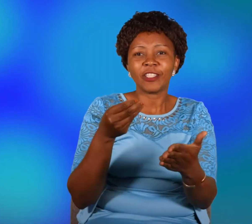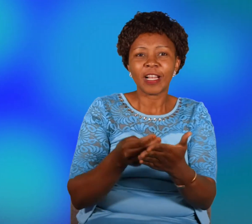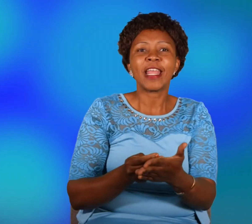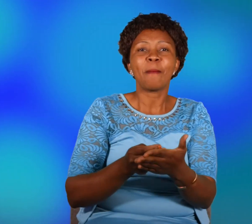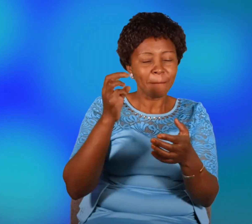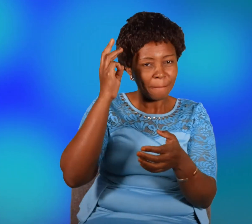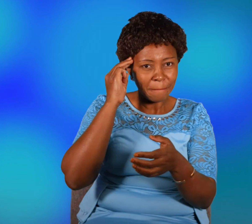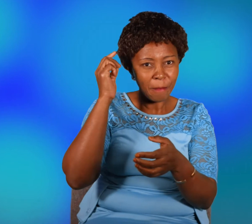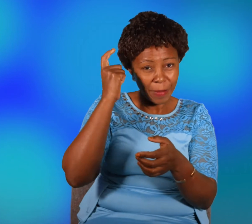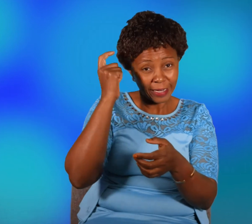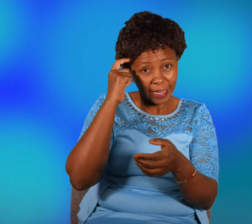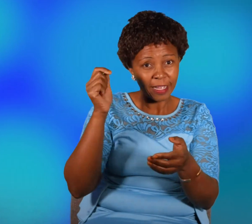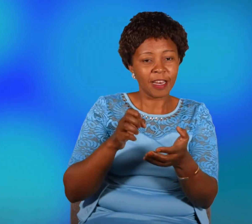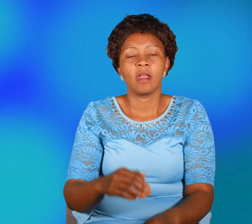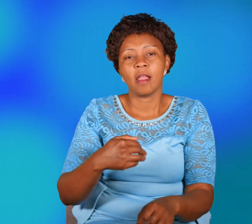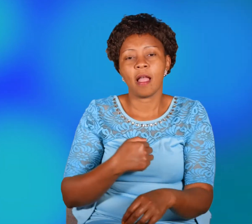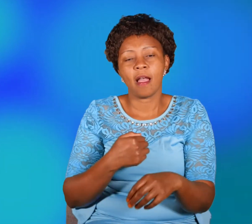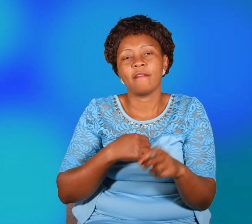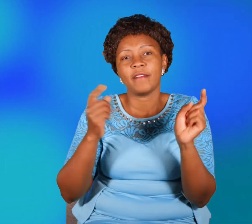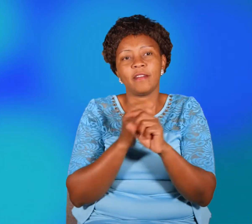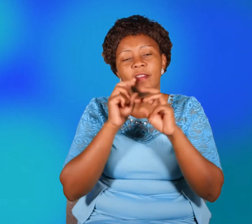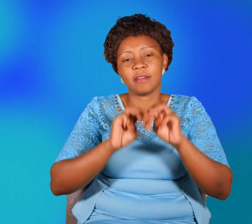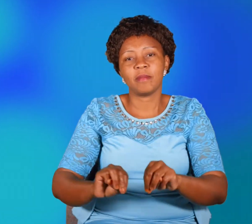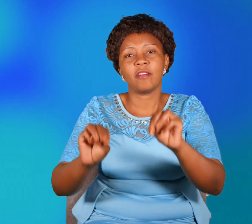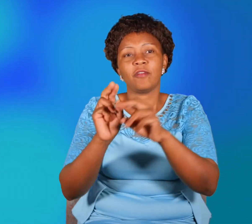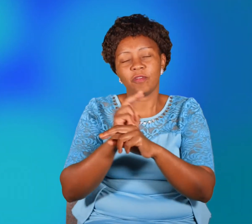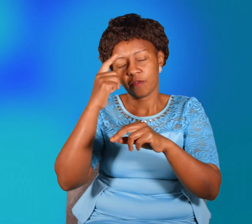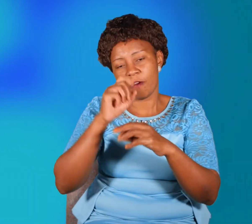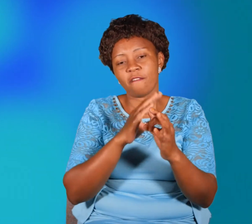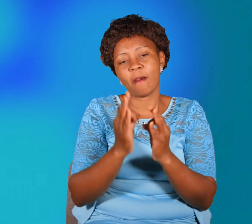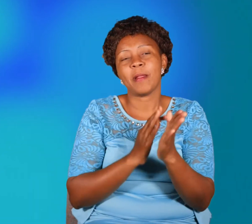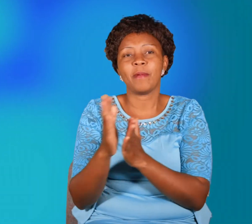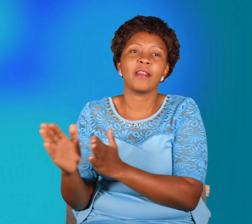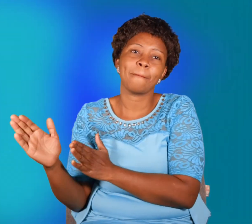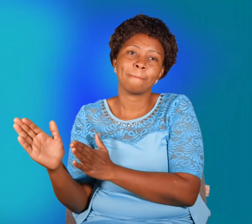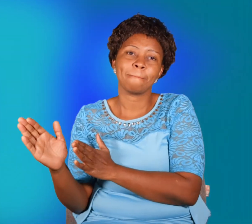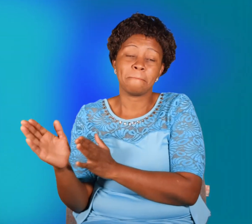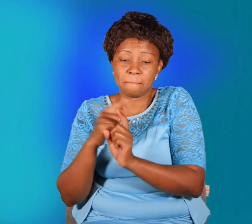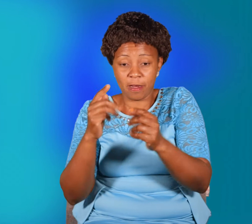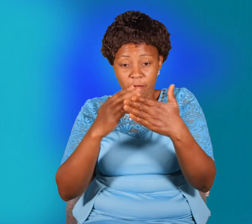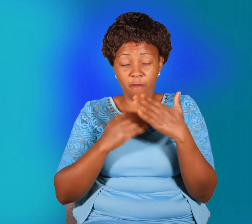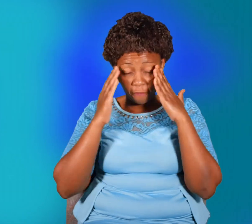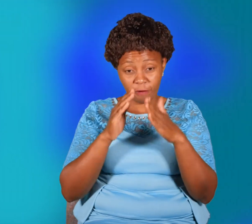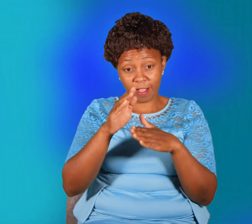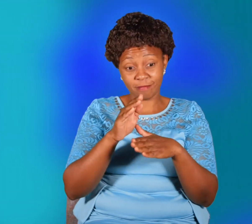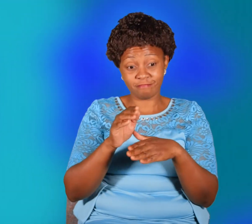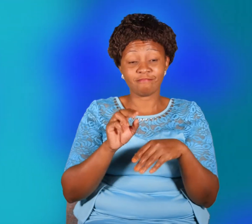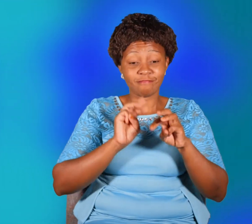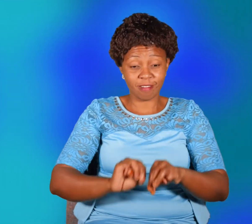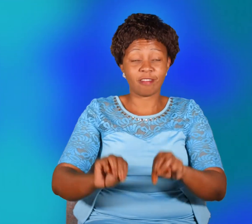and emotionally. There are different methods of family planning, but before we look at these methods,